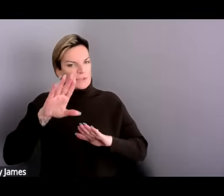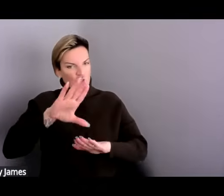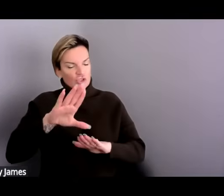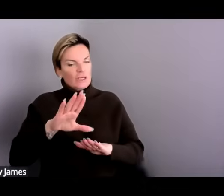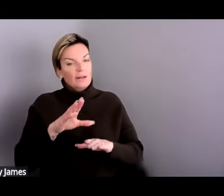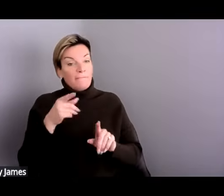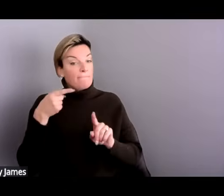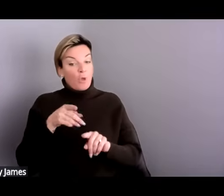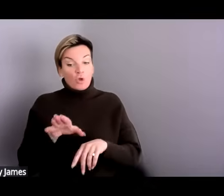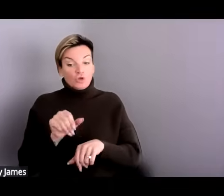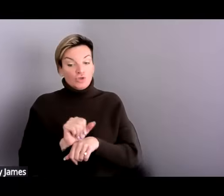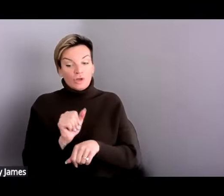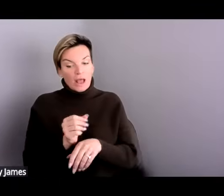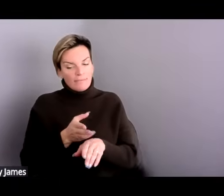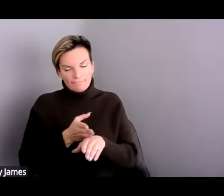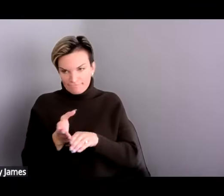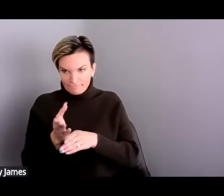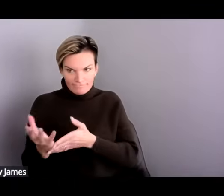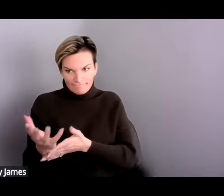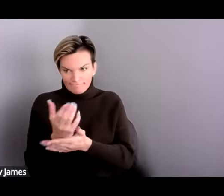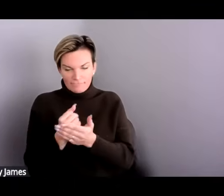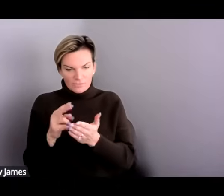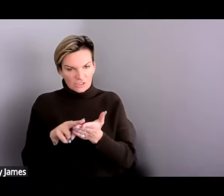and representing the voters very well.